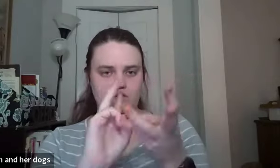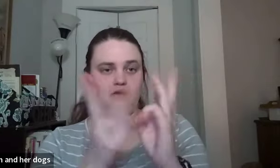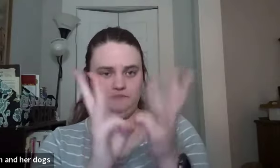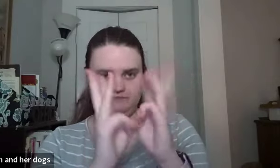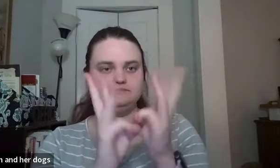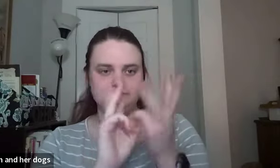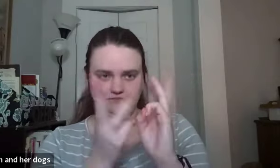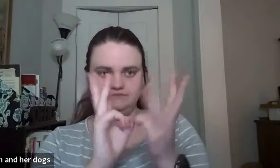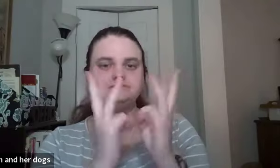Weather.